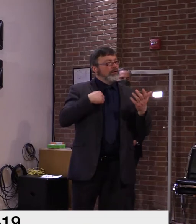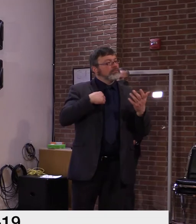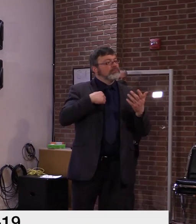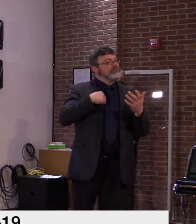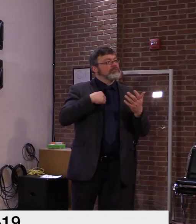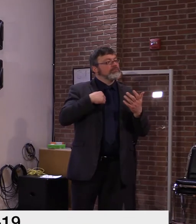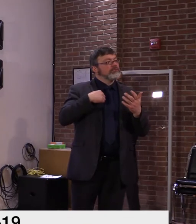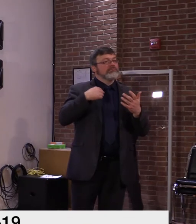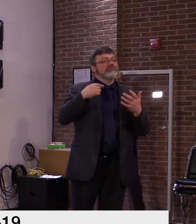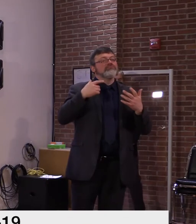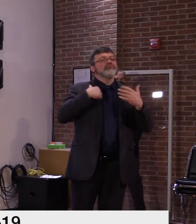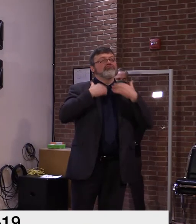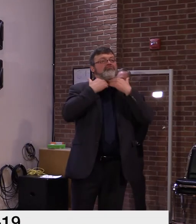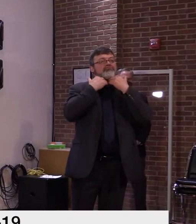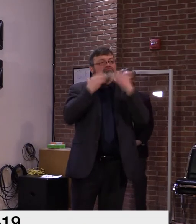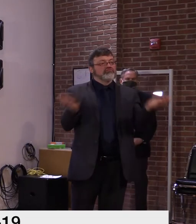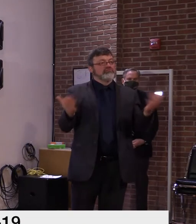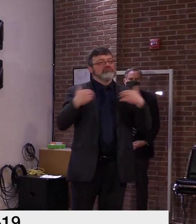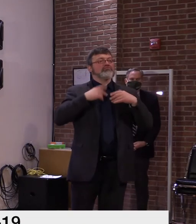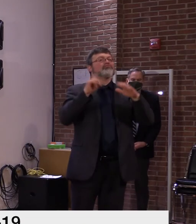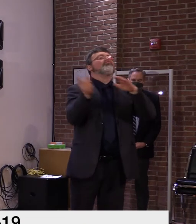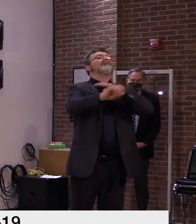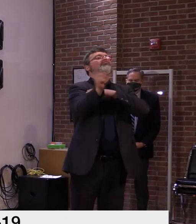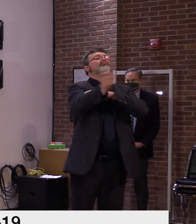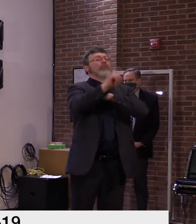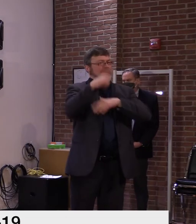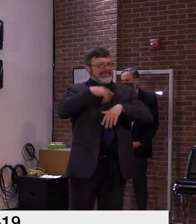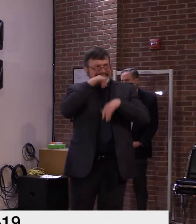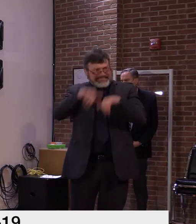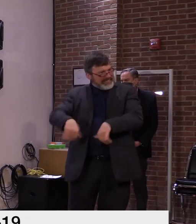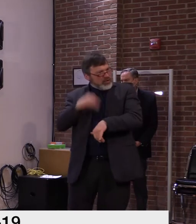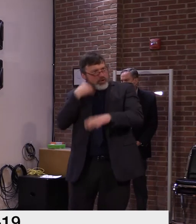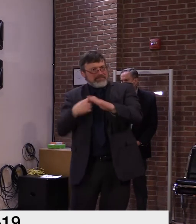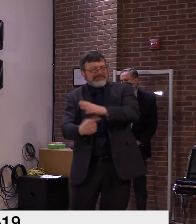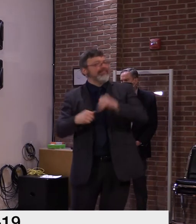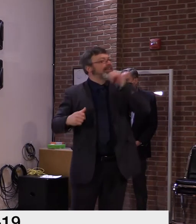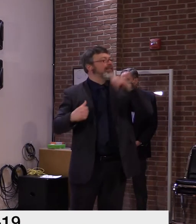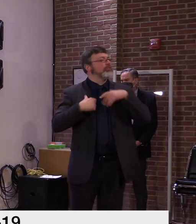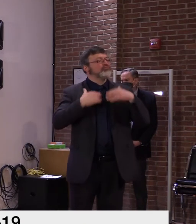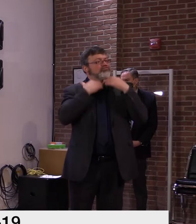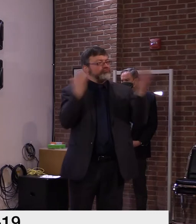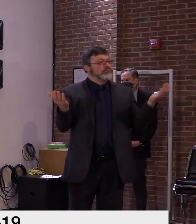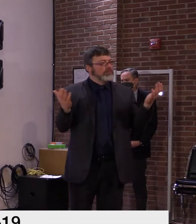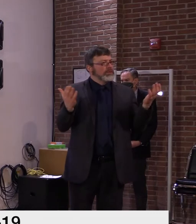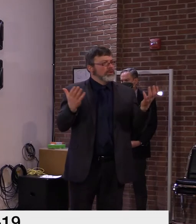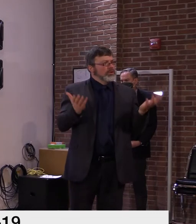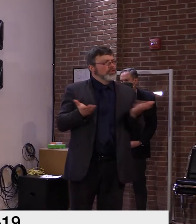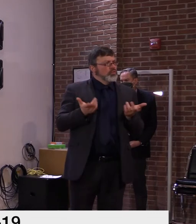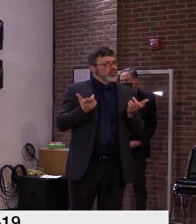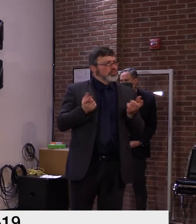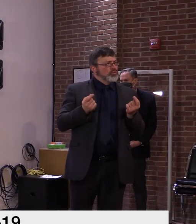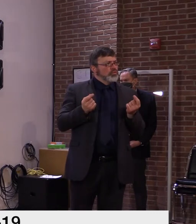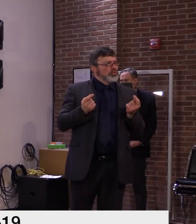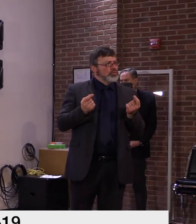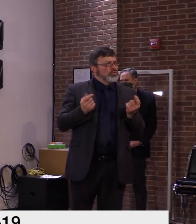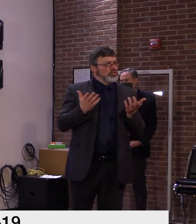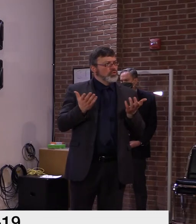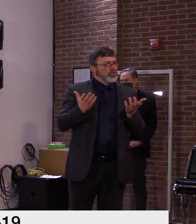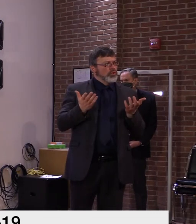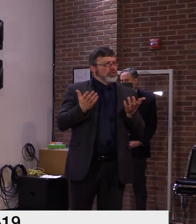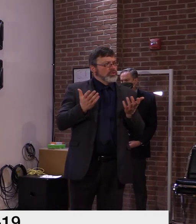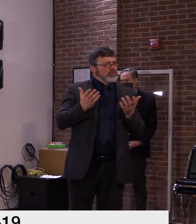it brings up the question, should they be treated, you know, the same way drunk drivers are, where there are press releases and the public